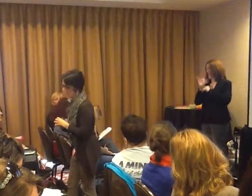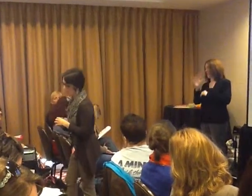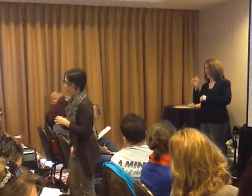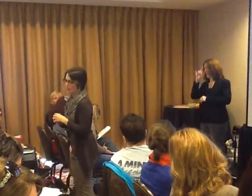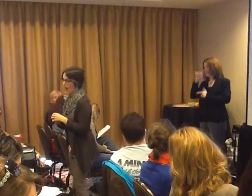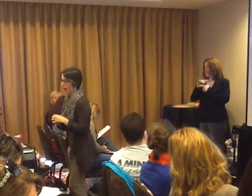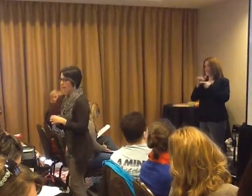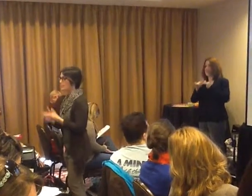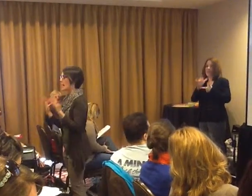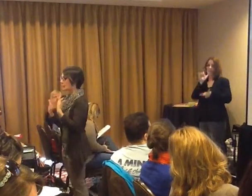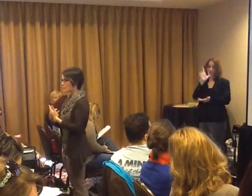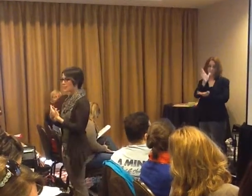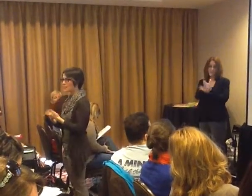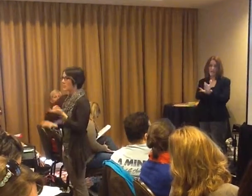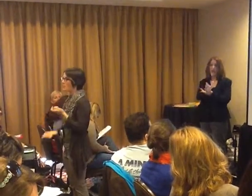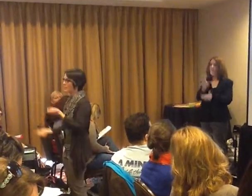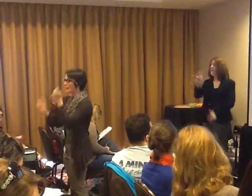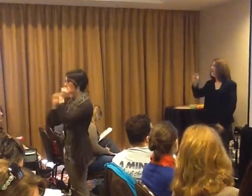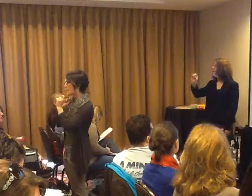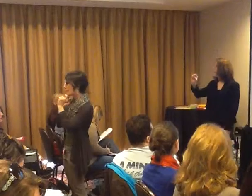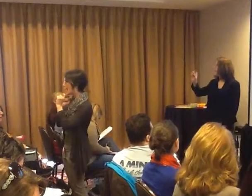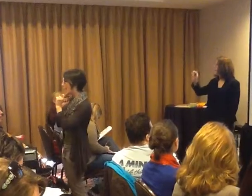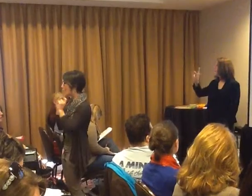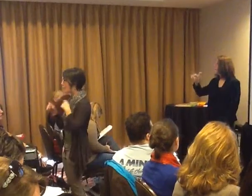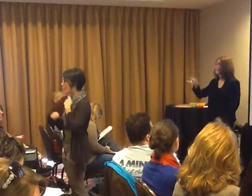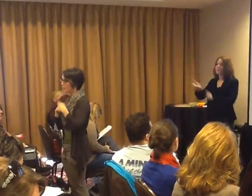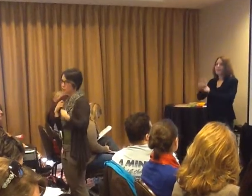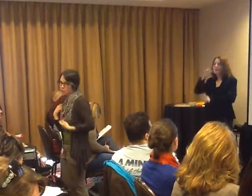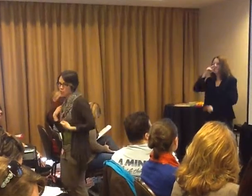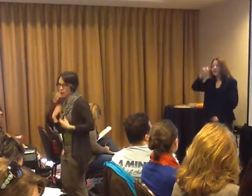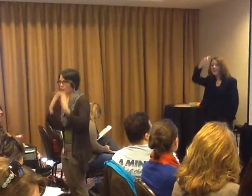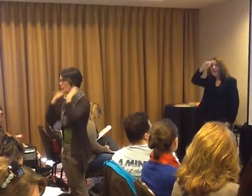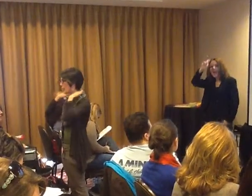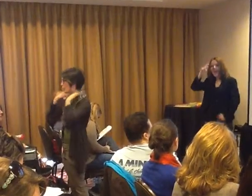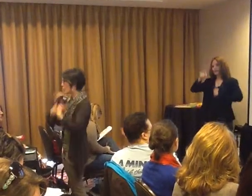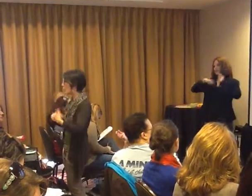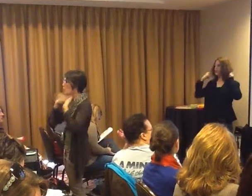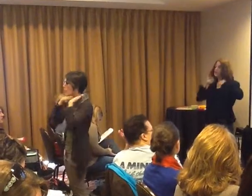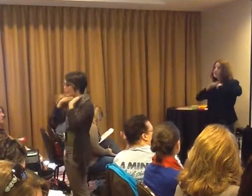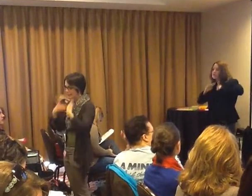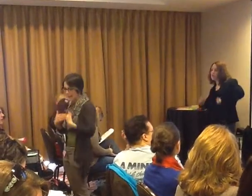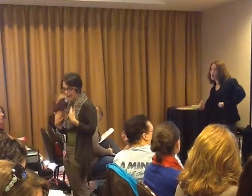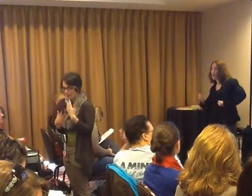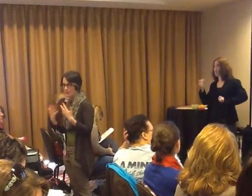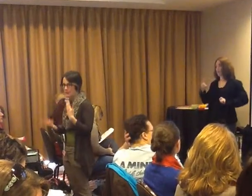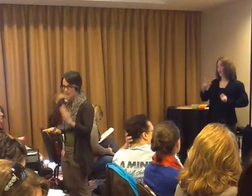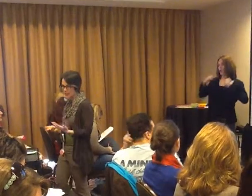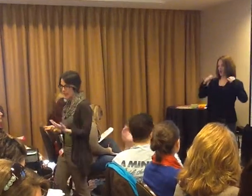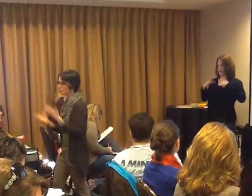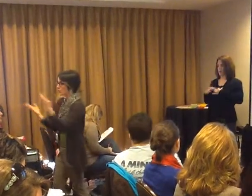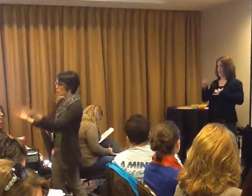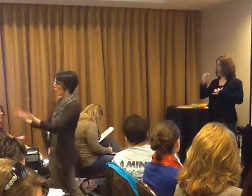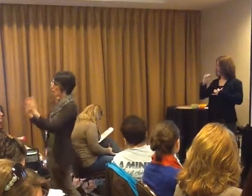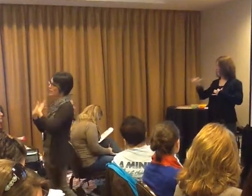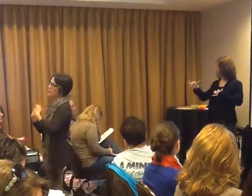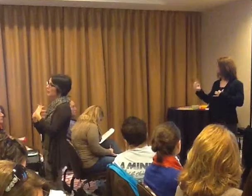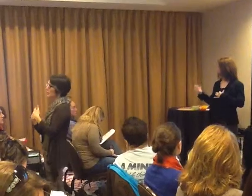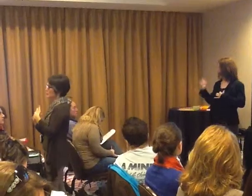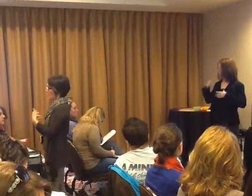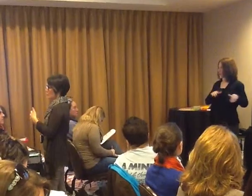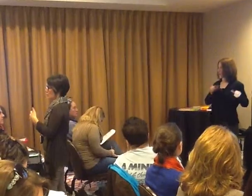won't stop. Novelty, so wearing like a funny hat or having a scarf or like a Hawaiian lei, different things like that to